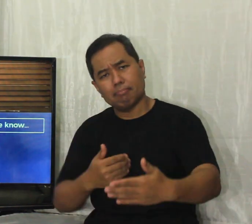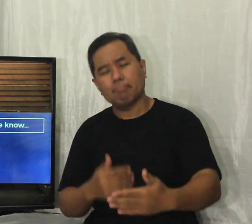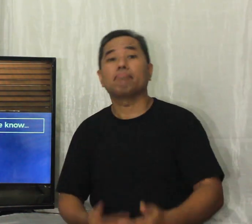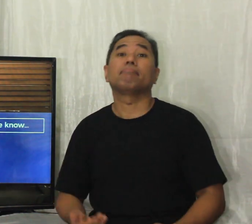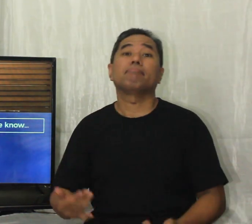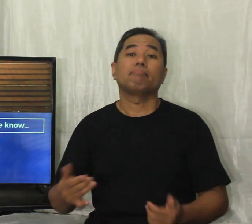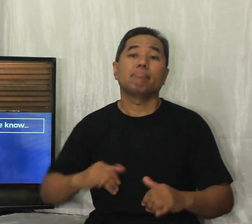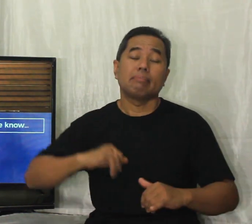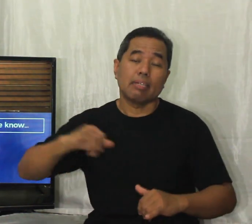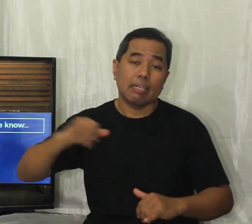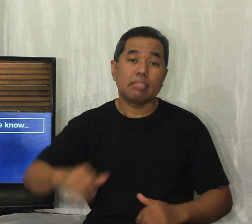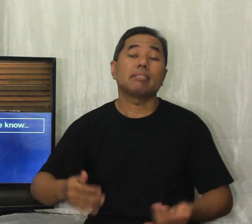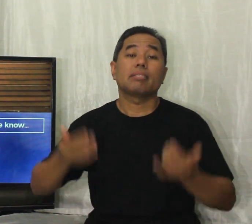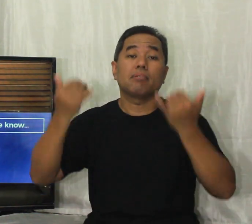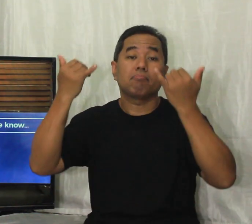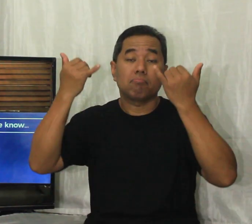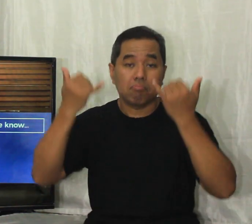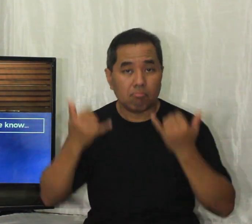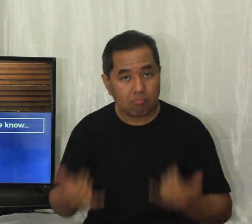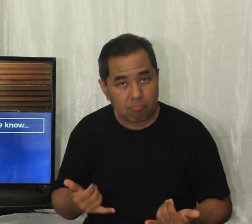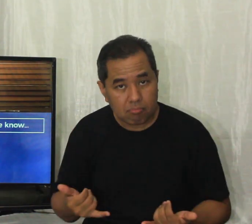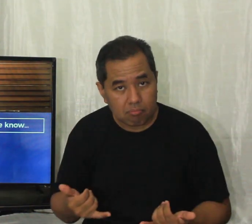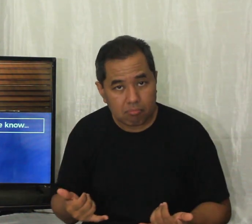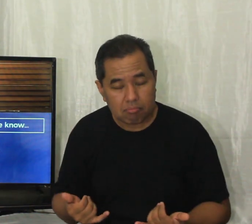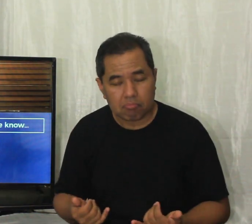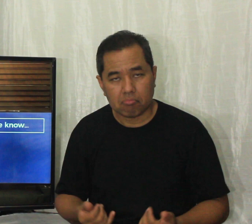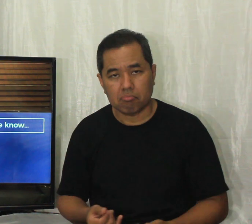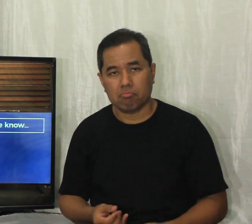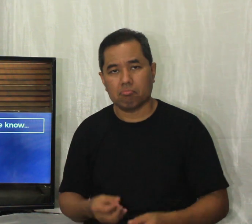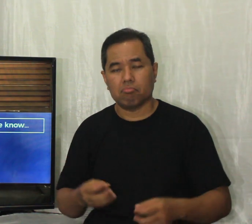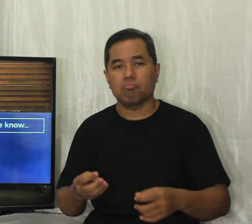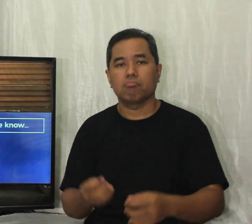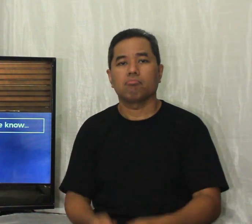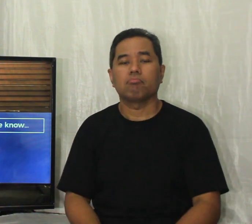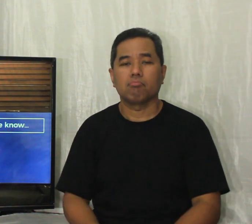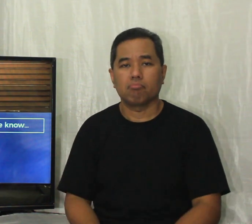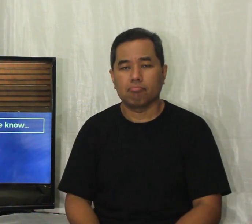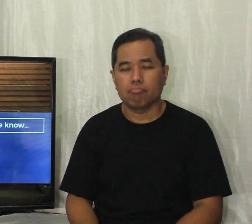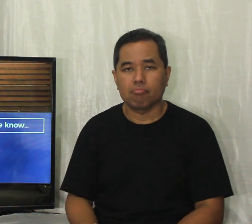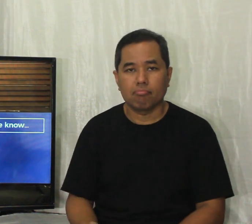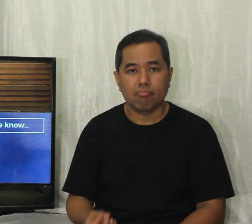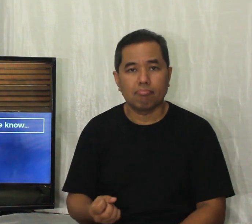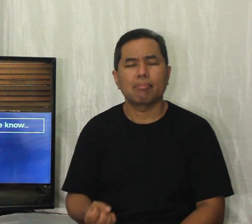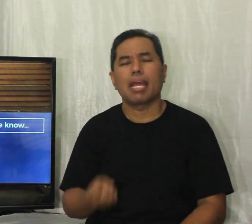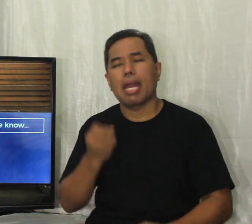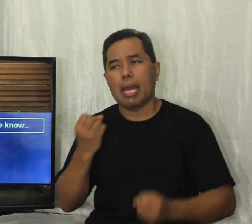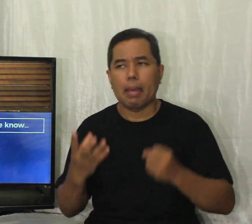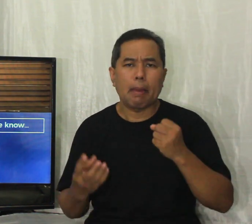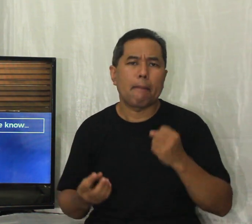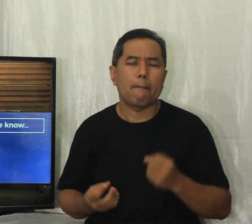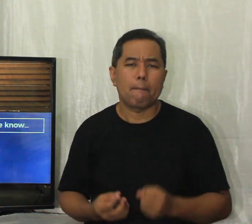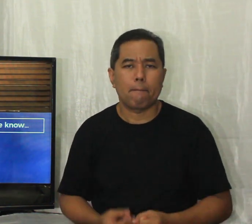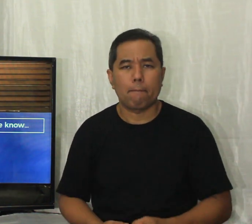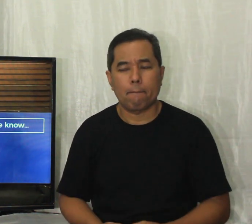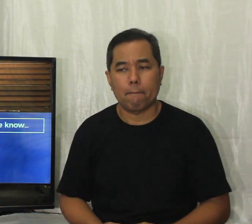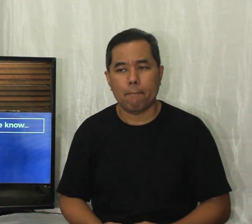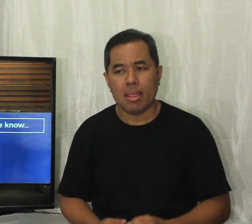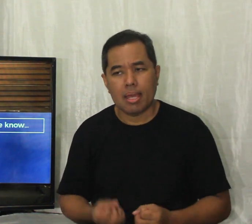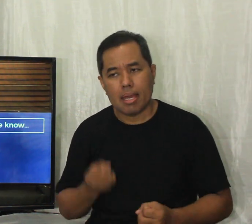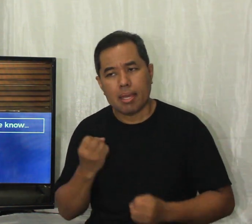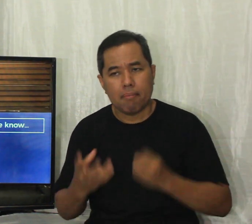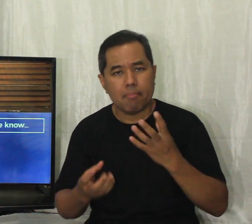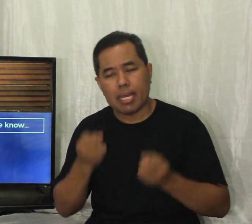some of you will be killed. In fact, many of those first century disciples were martyred because of their faith in Jesus